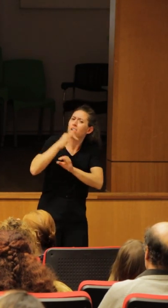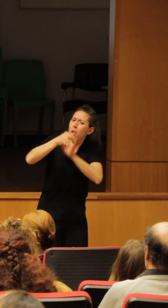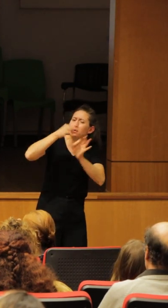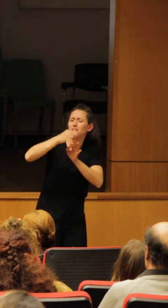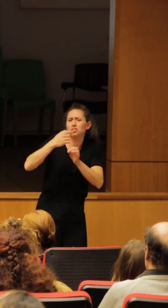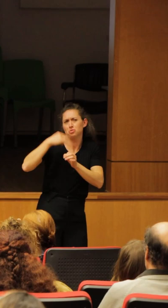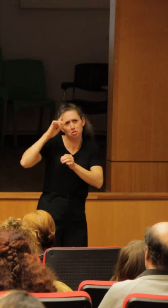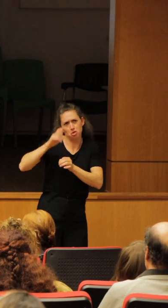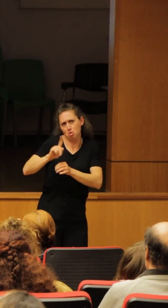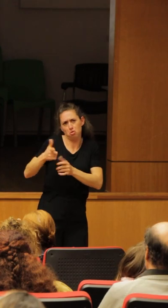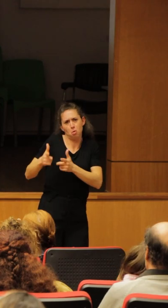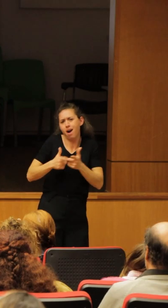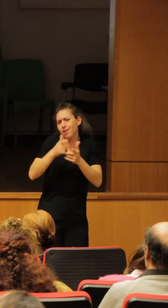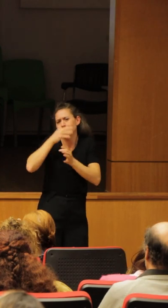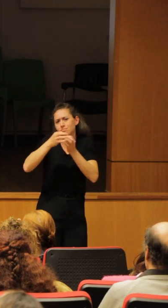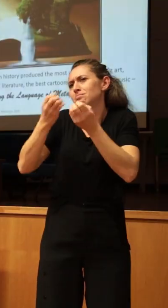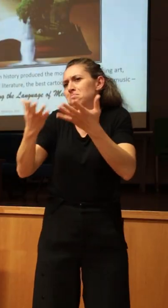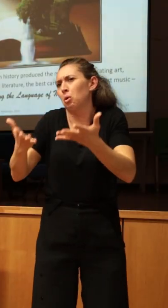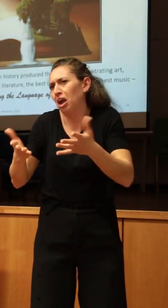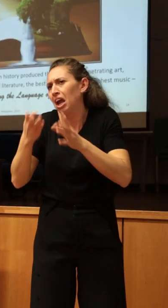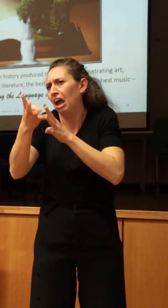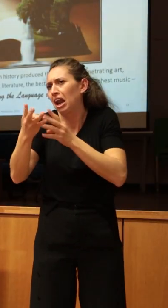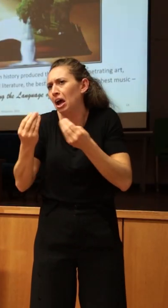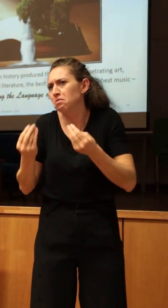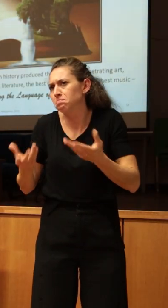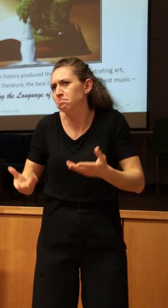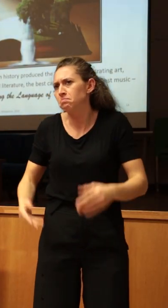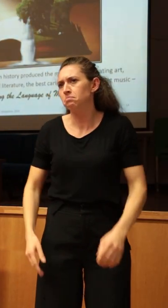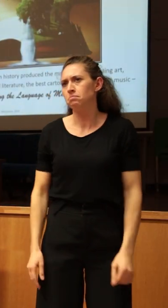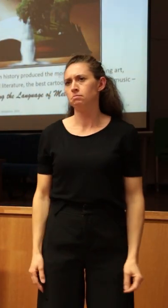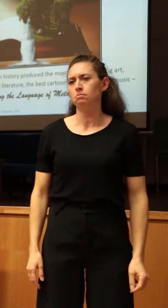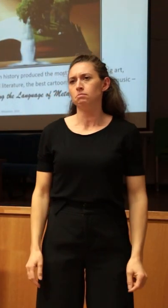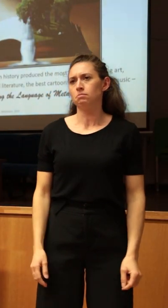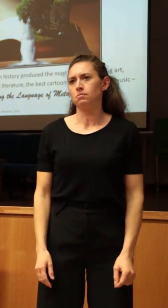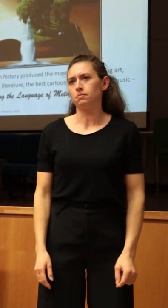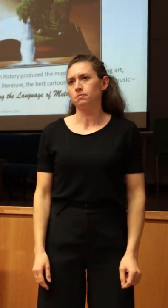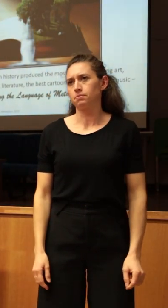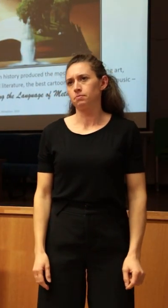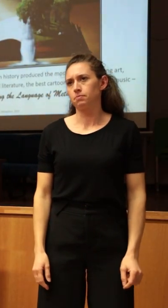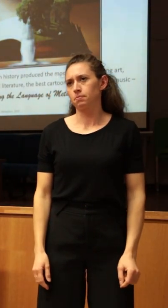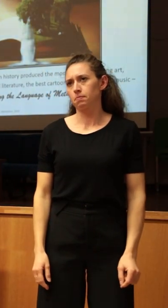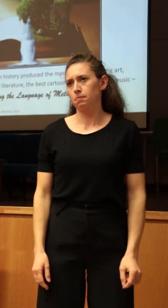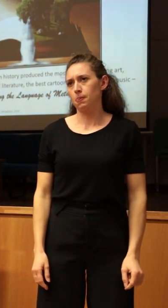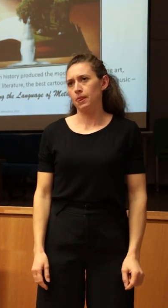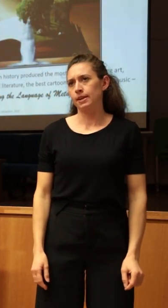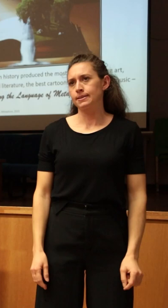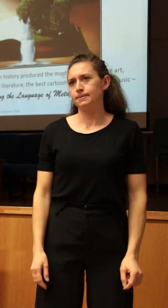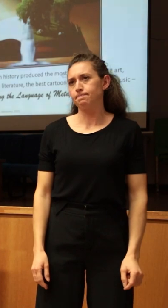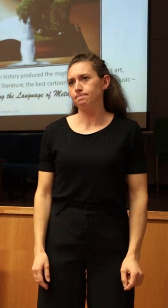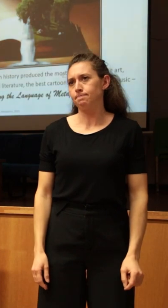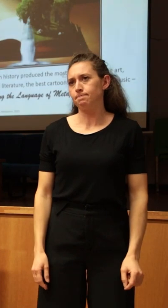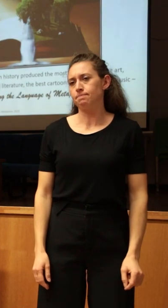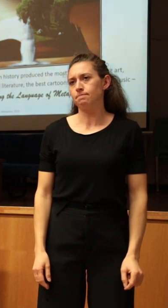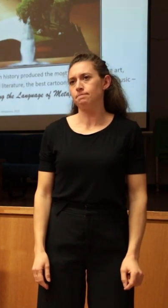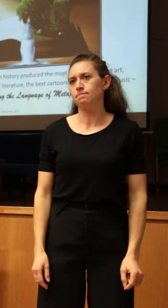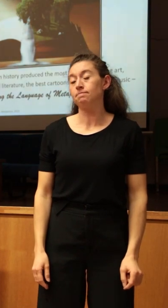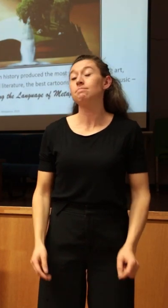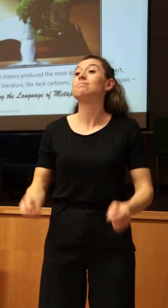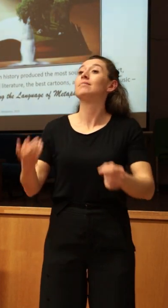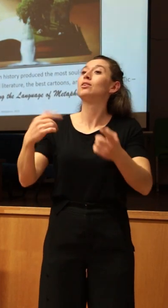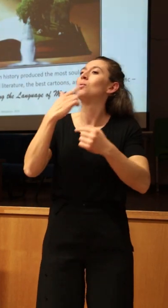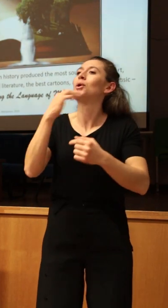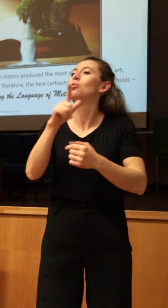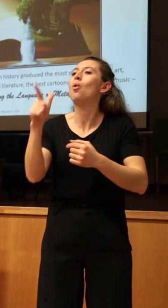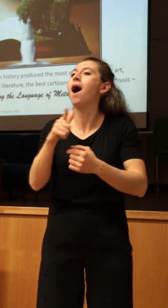pero me parece que no hay explicación. So when there are no logical linear explanation, we go to metaphorical ones. Y cuando